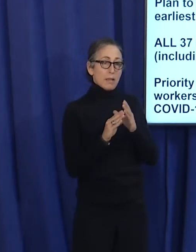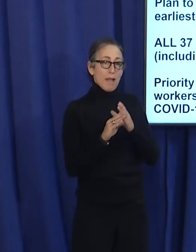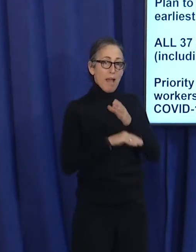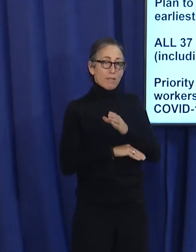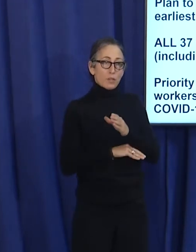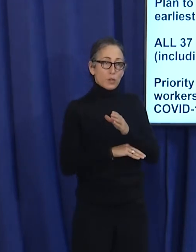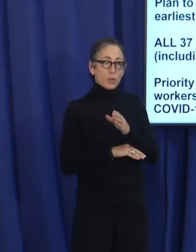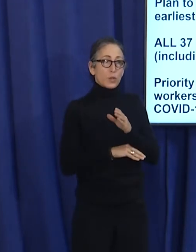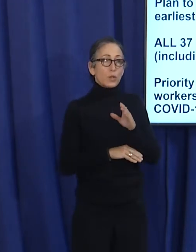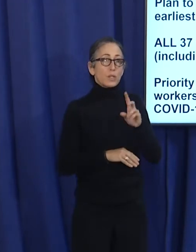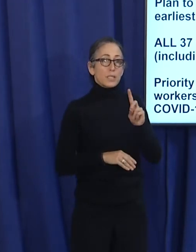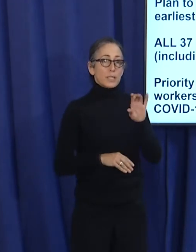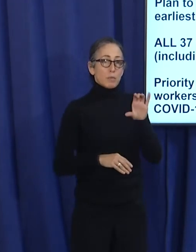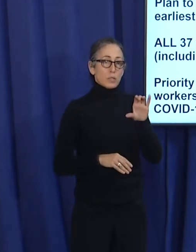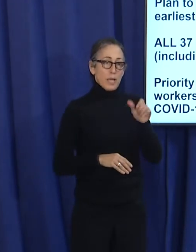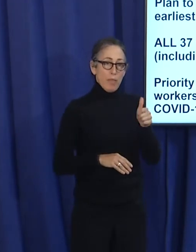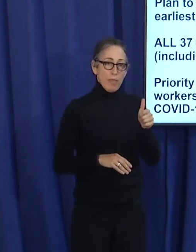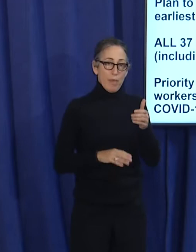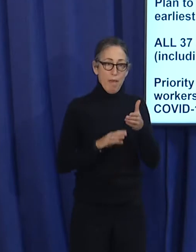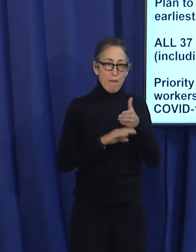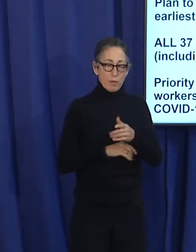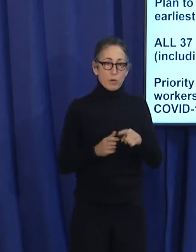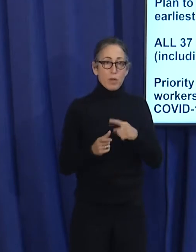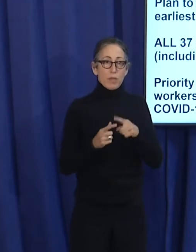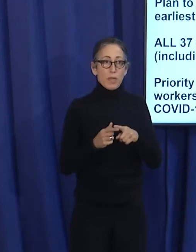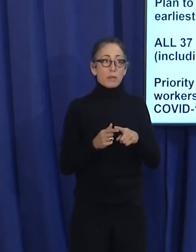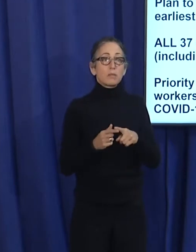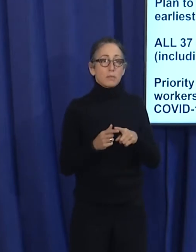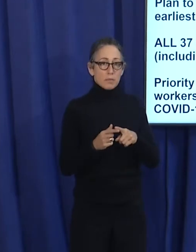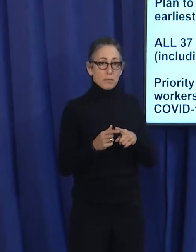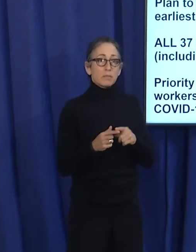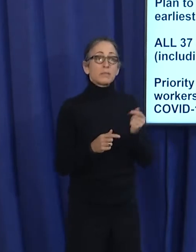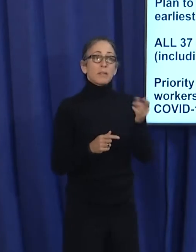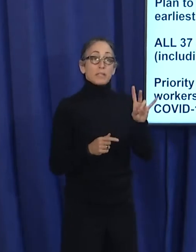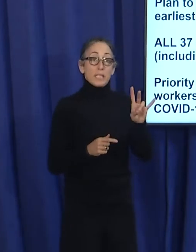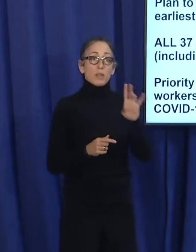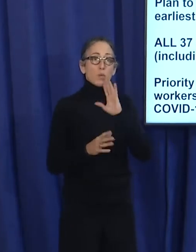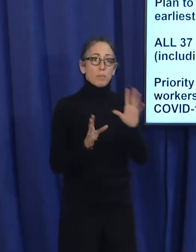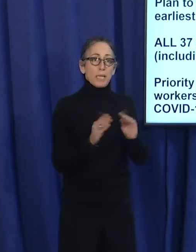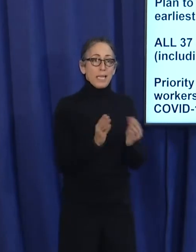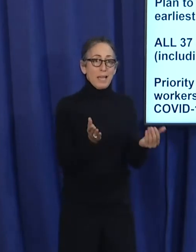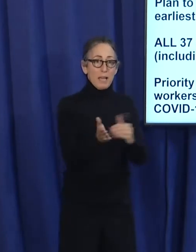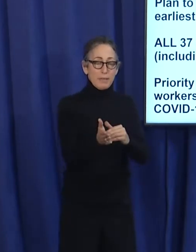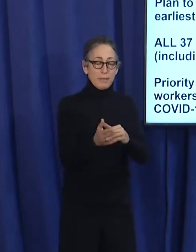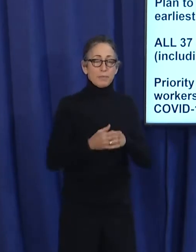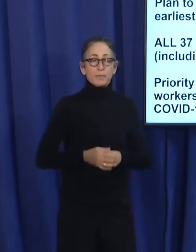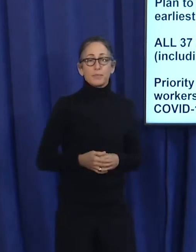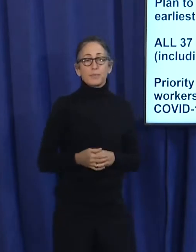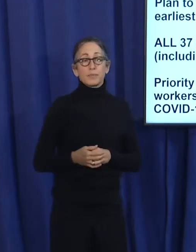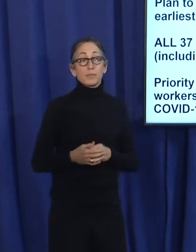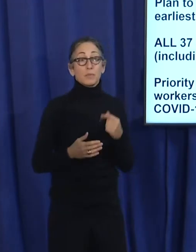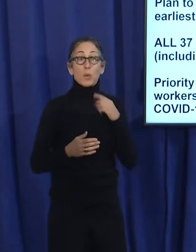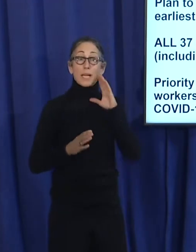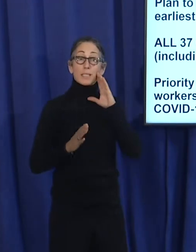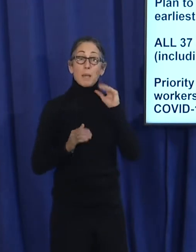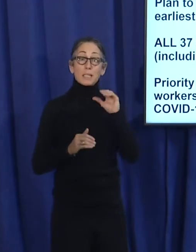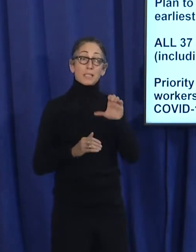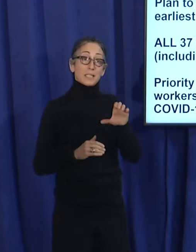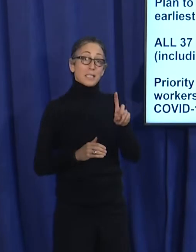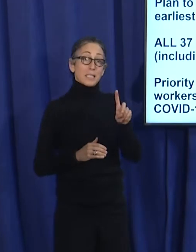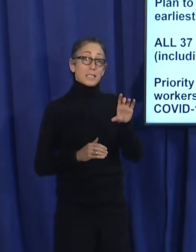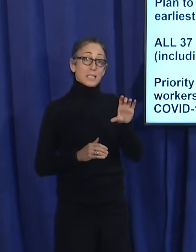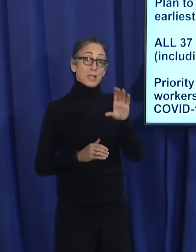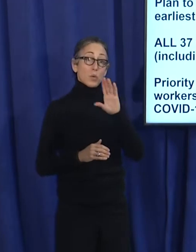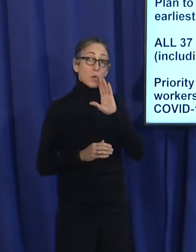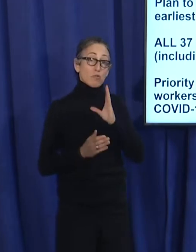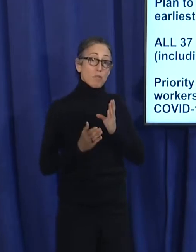10th of December, and then again right after the days after the 17th of December. And we expect that the CDC will make